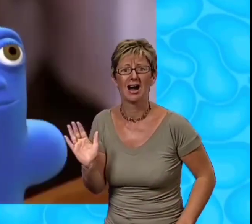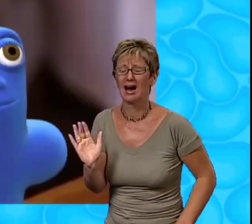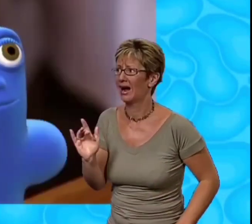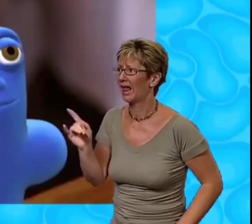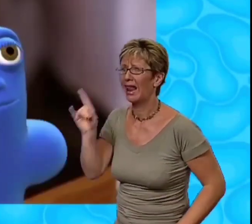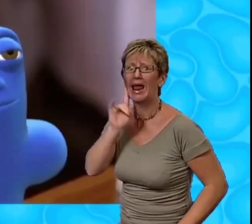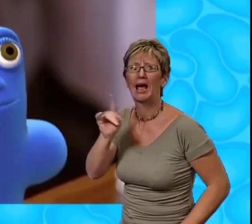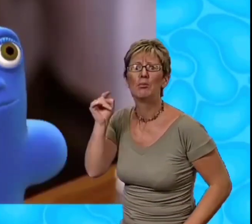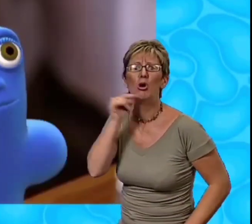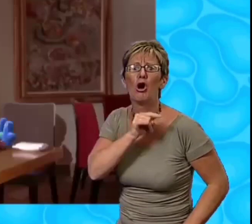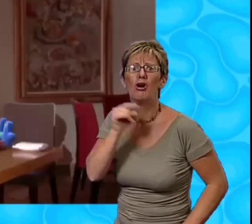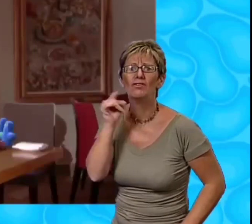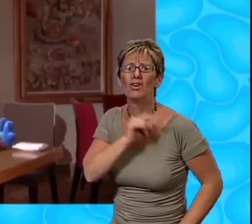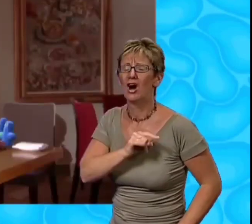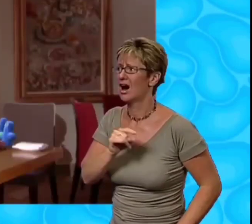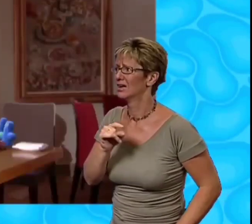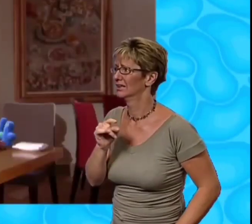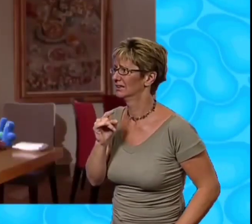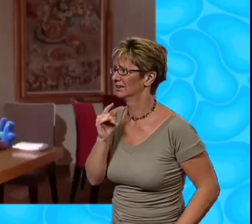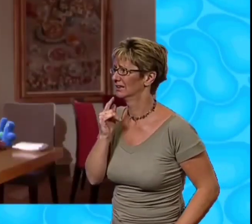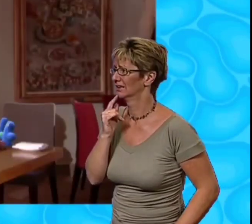boyfriend.